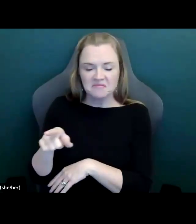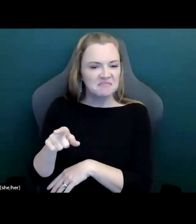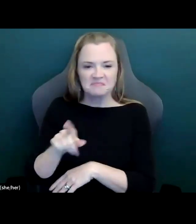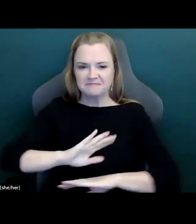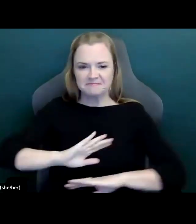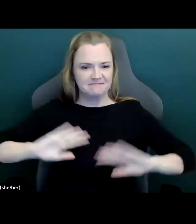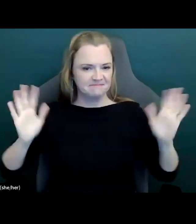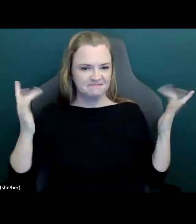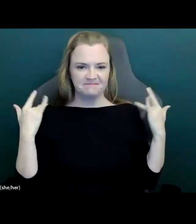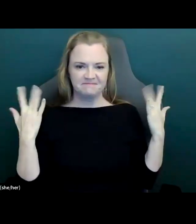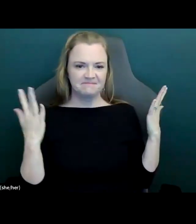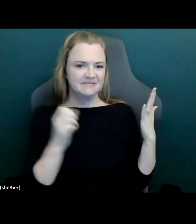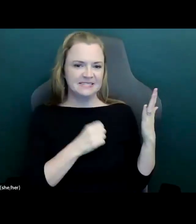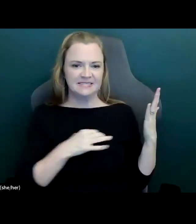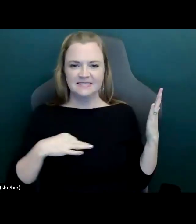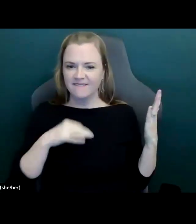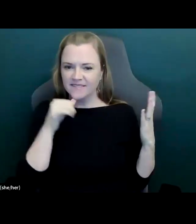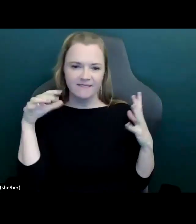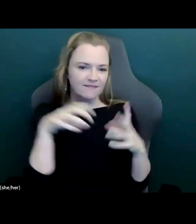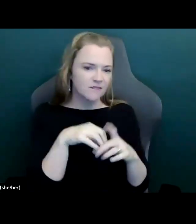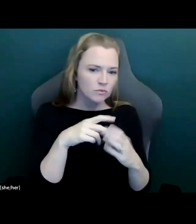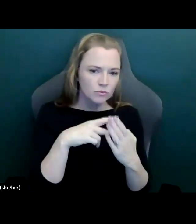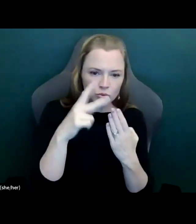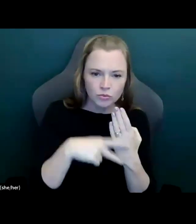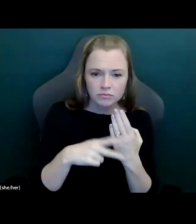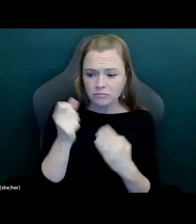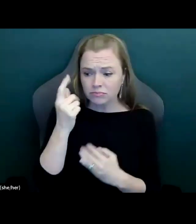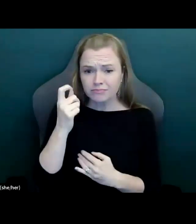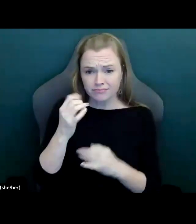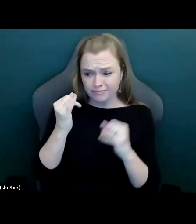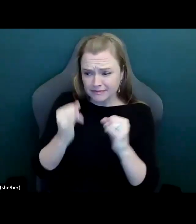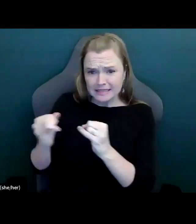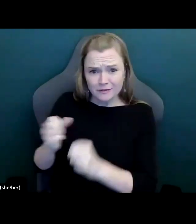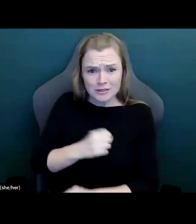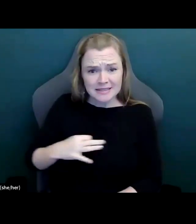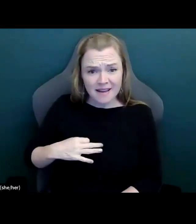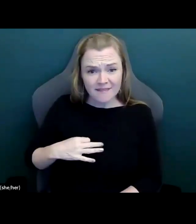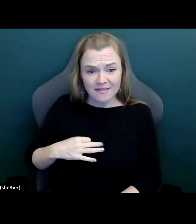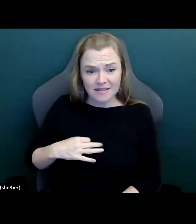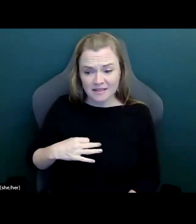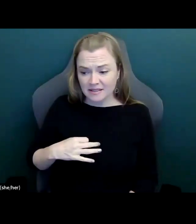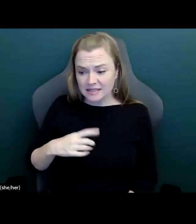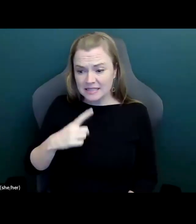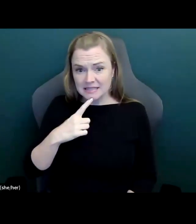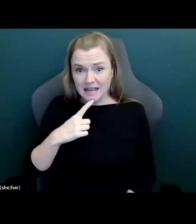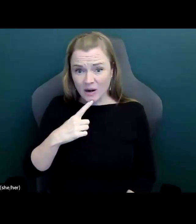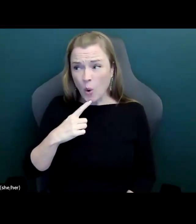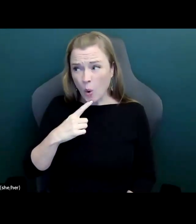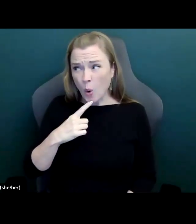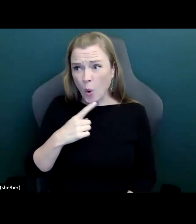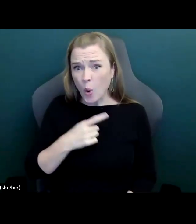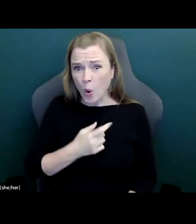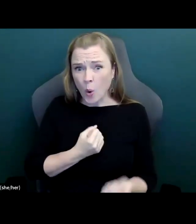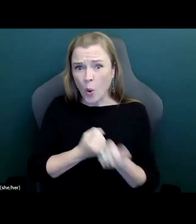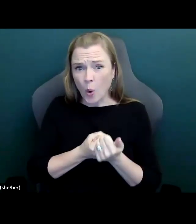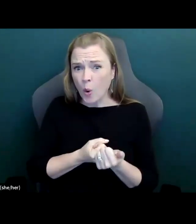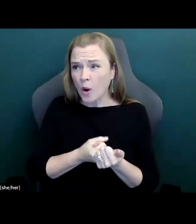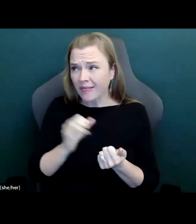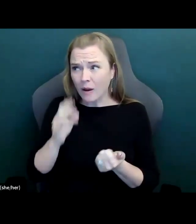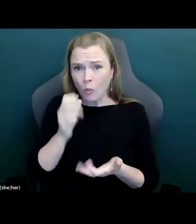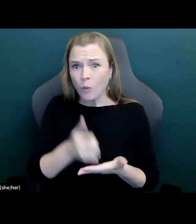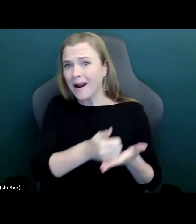any of these programs, even though individual staff of that agency said the programs would make a huge difference in their ability to support